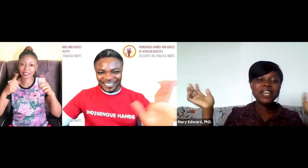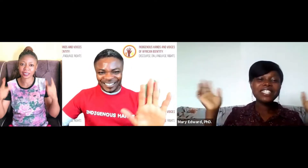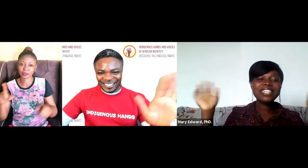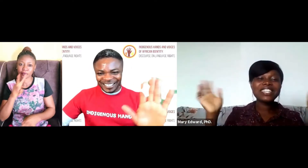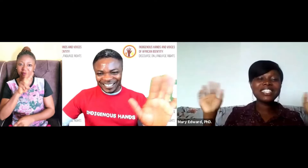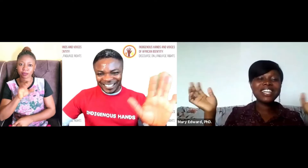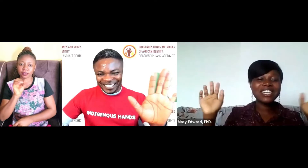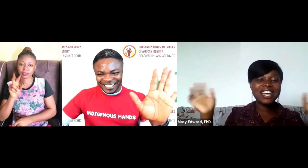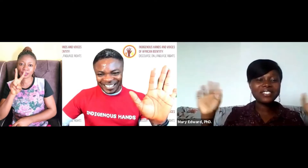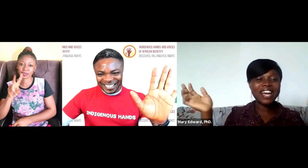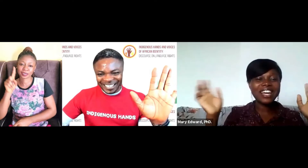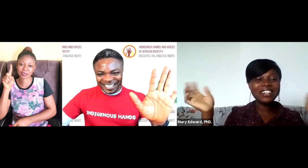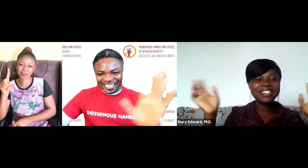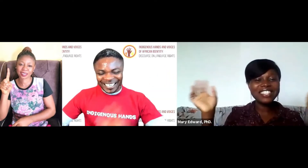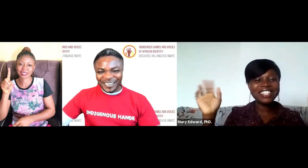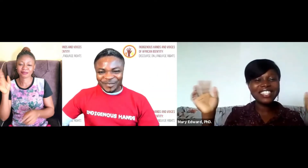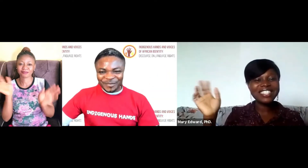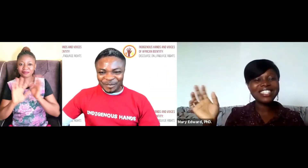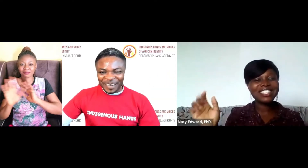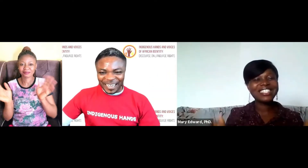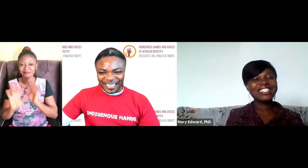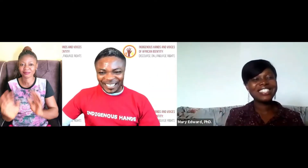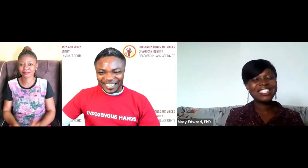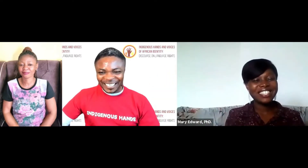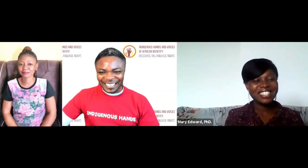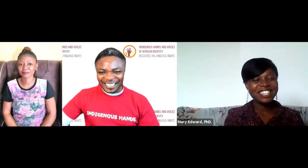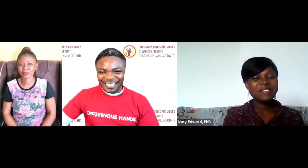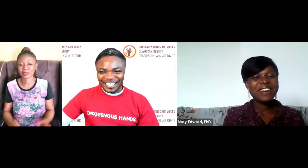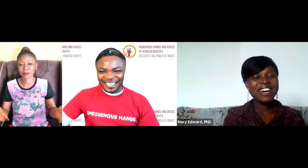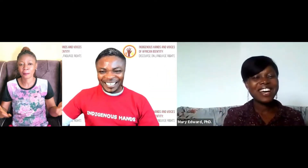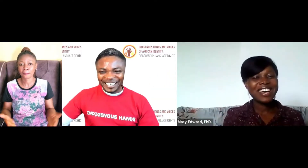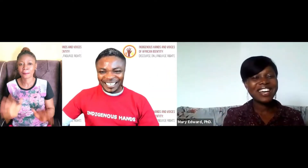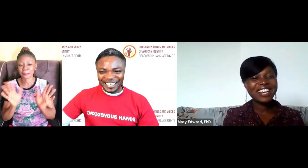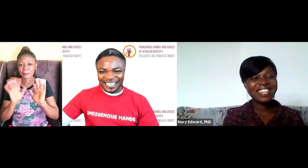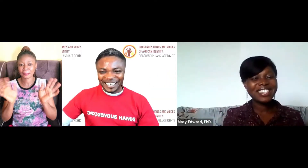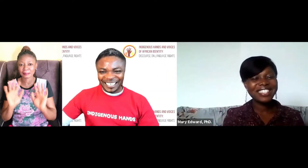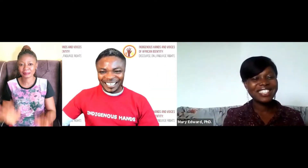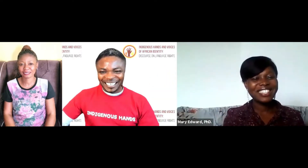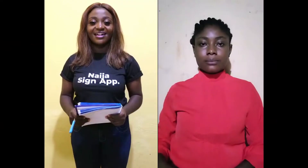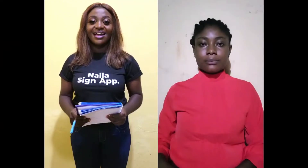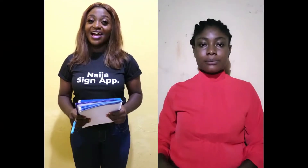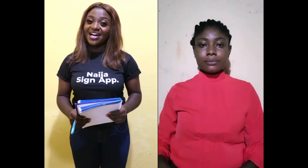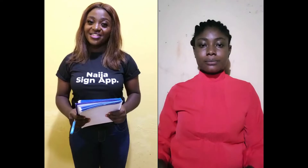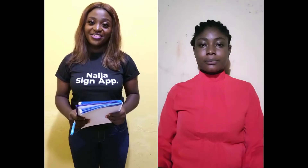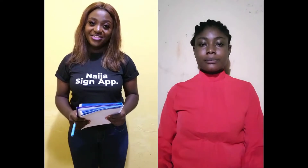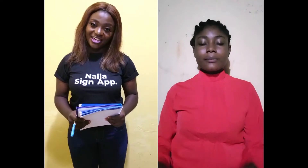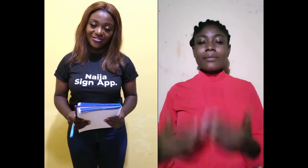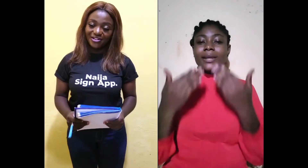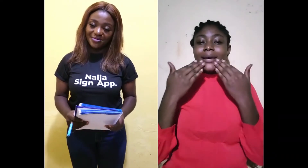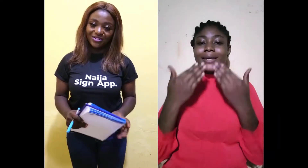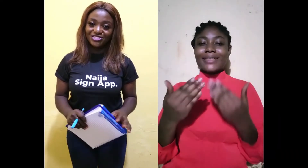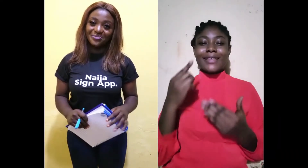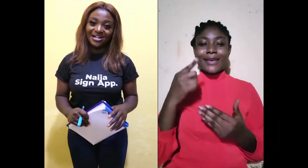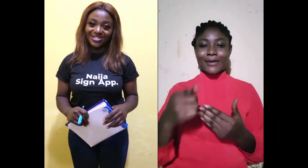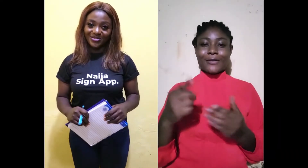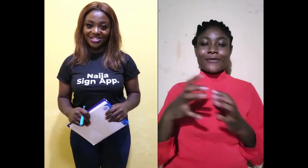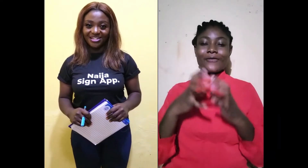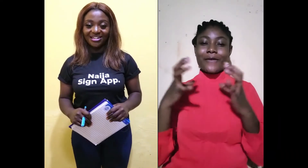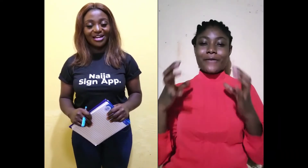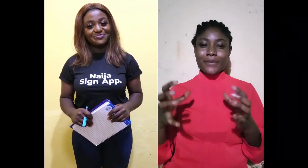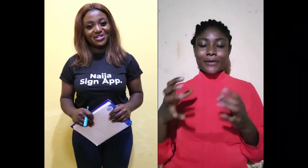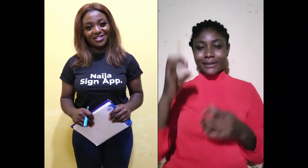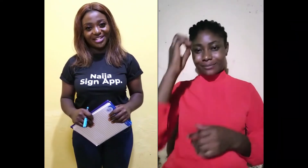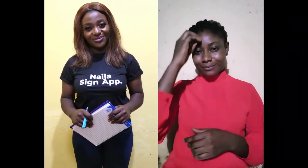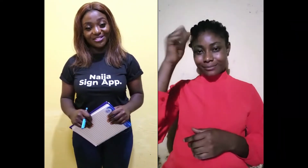Happy International Day of Sign Languages. Bye-bye. Bye. Thank you very much, Emma